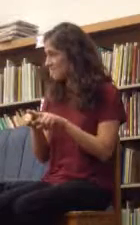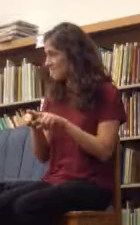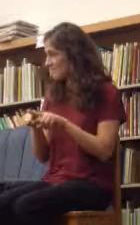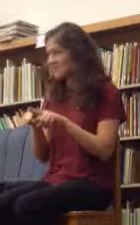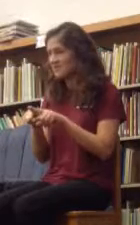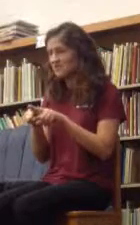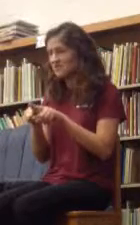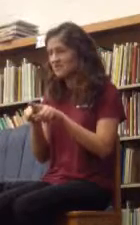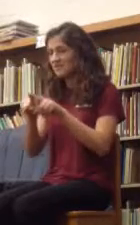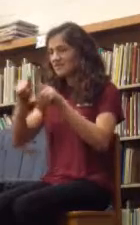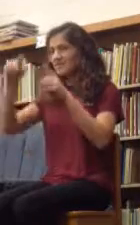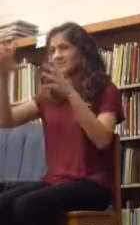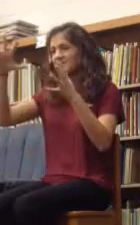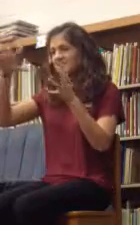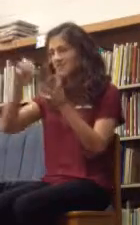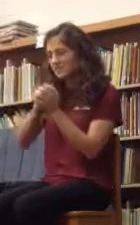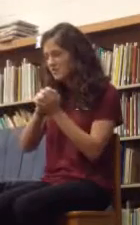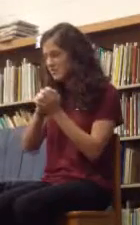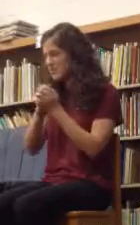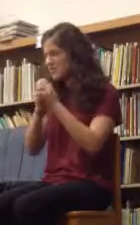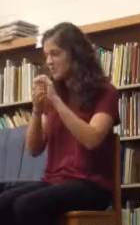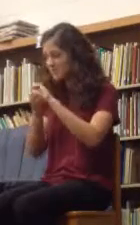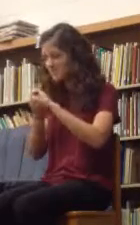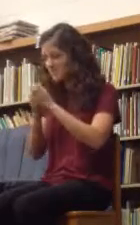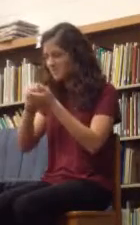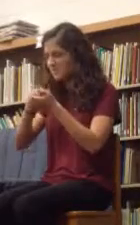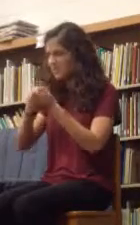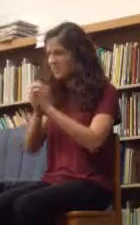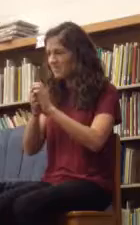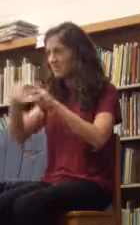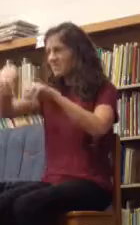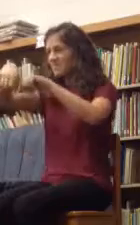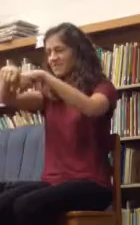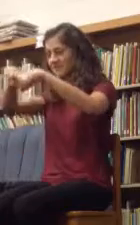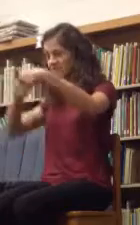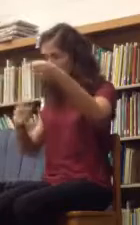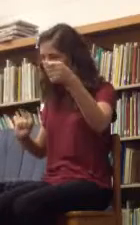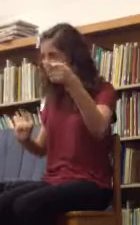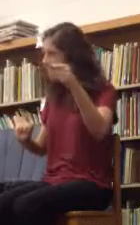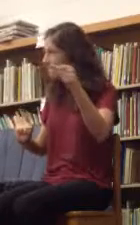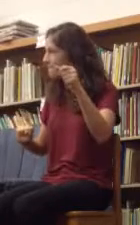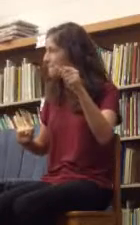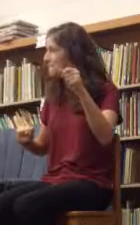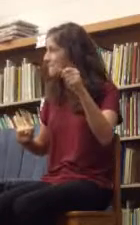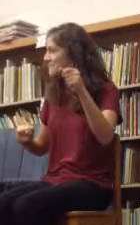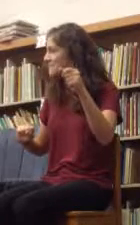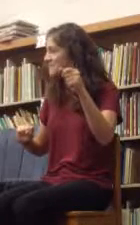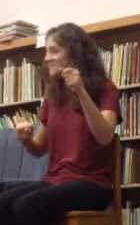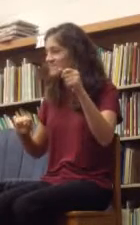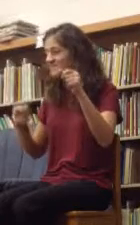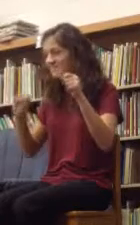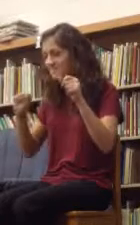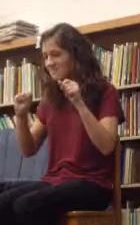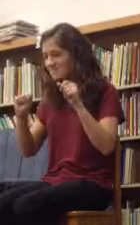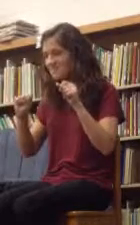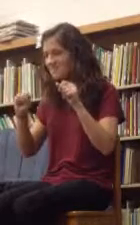was crumpled and ripped and